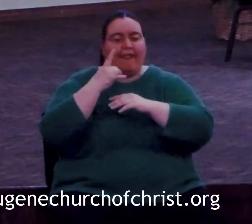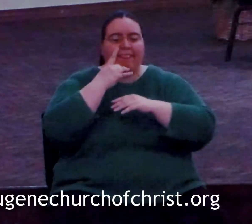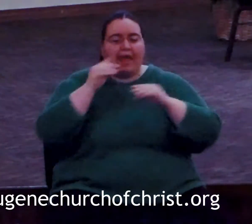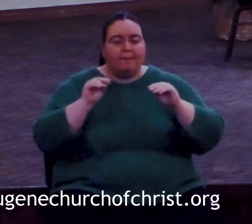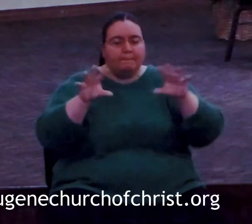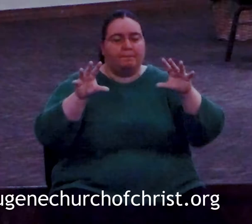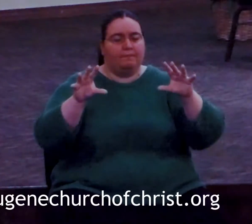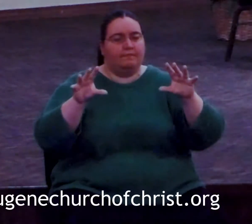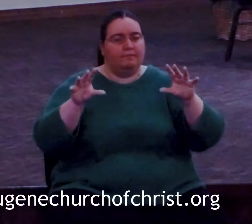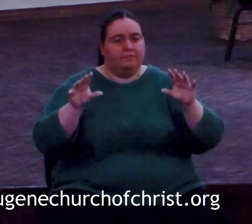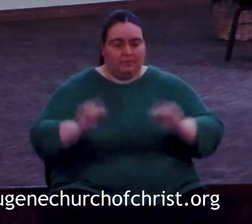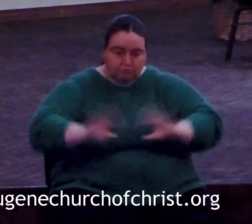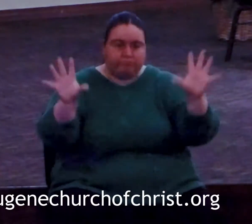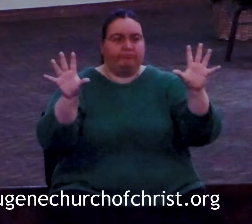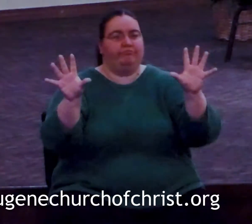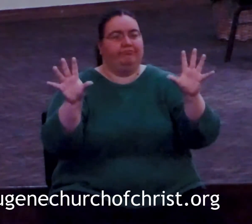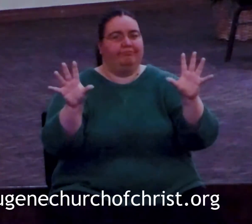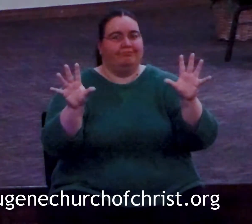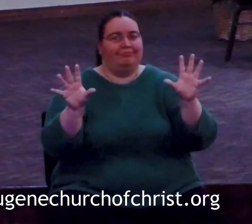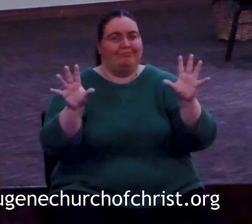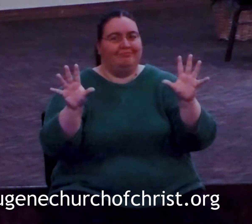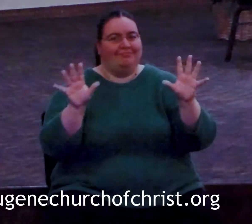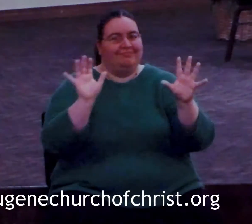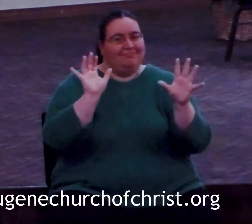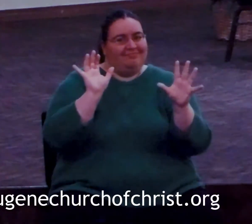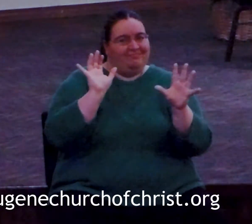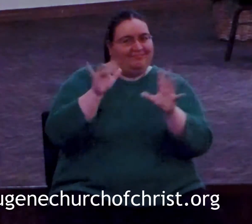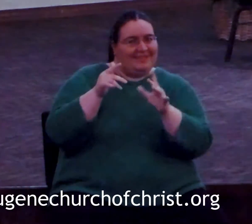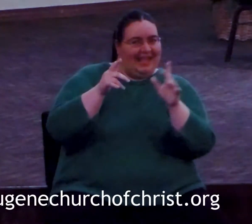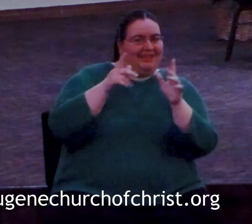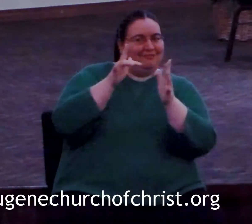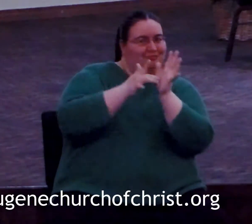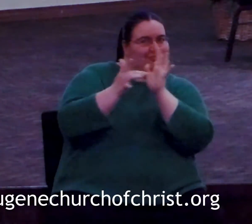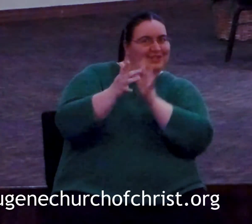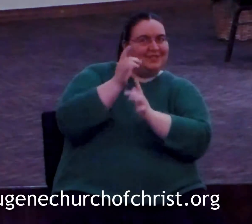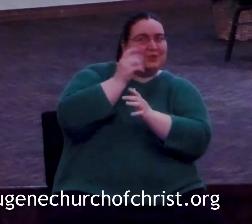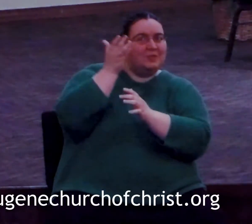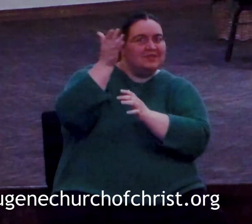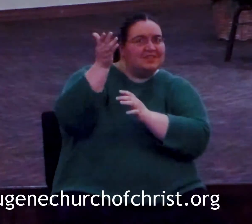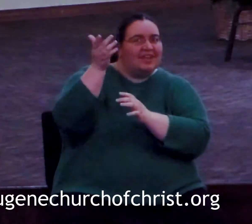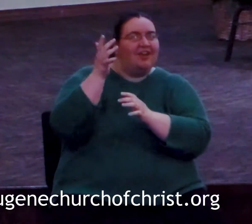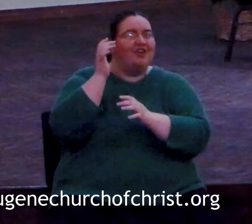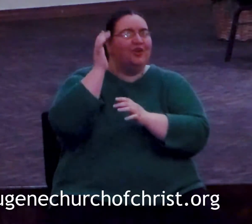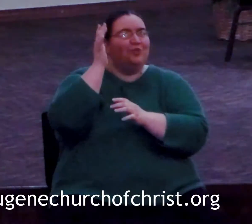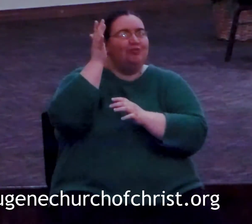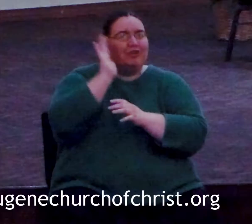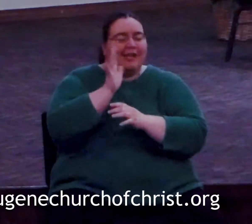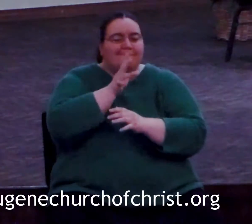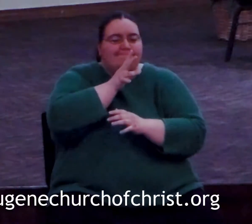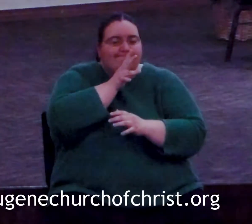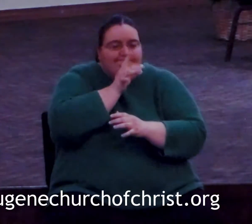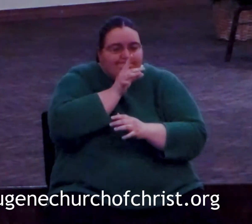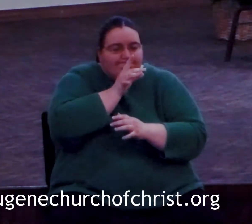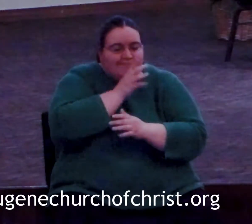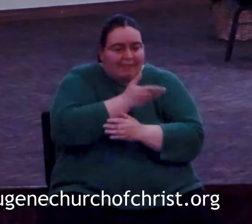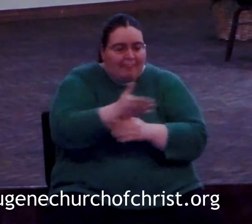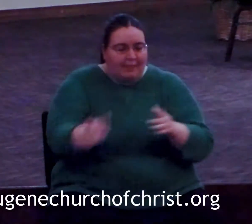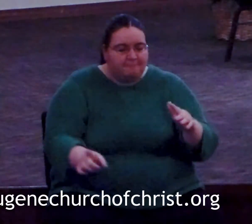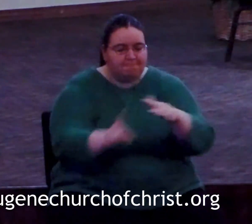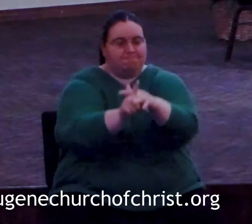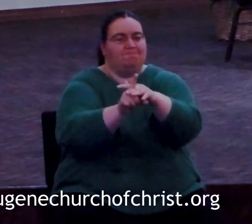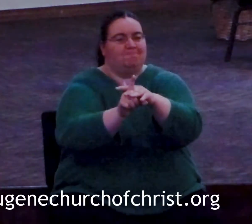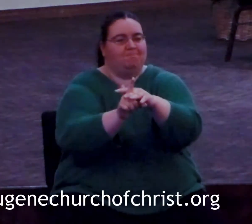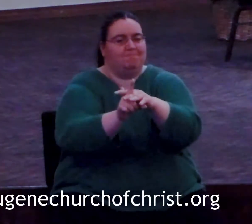This is the one who was there when God, day after day, spoke creation into being. And now he says, over